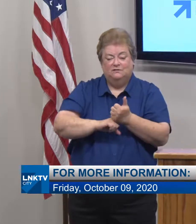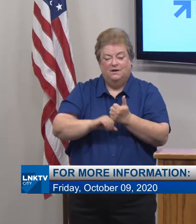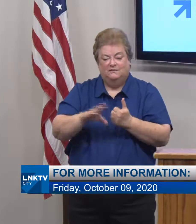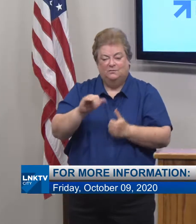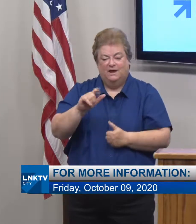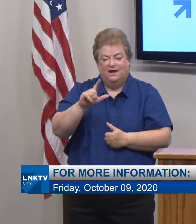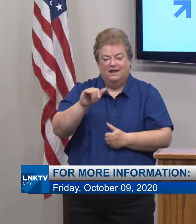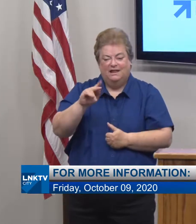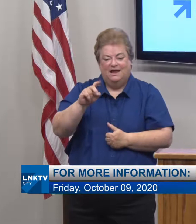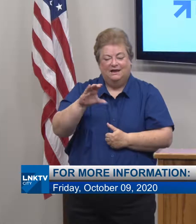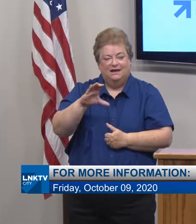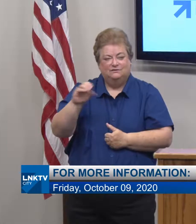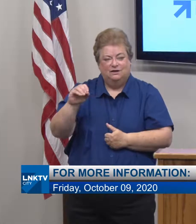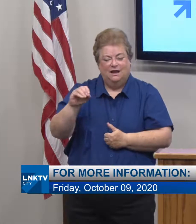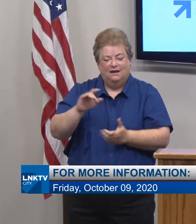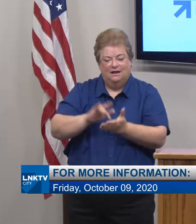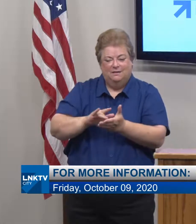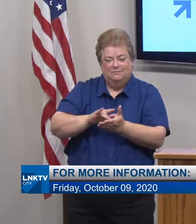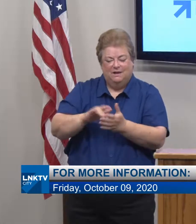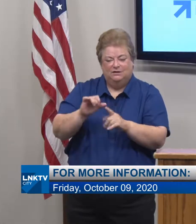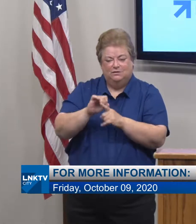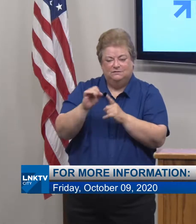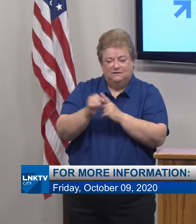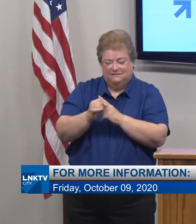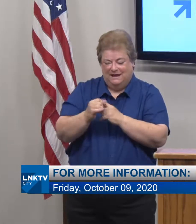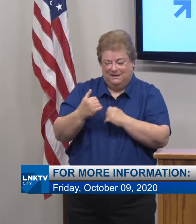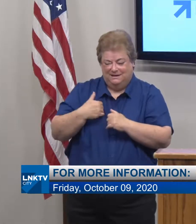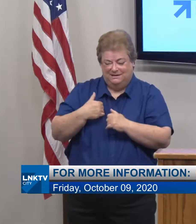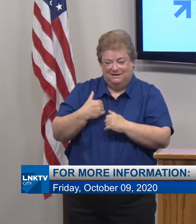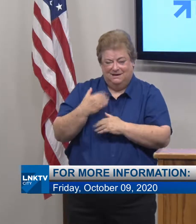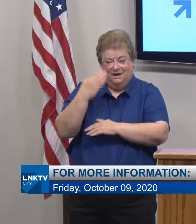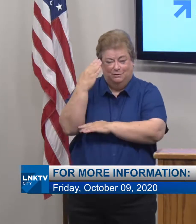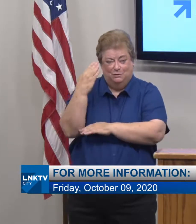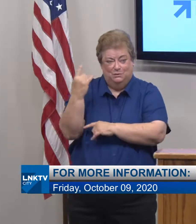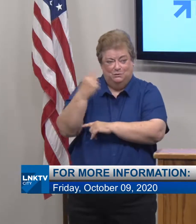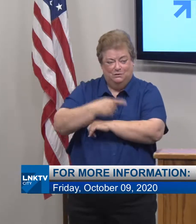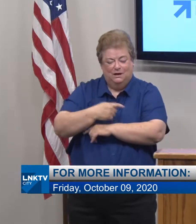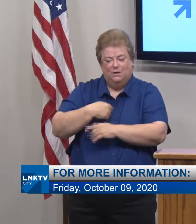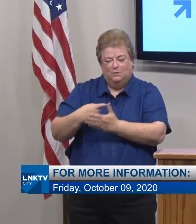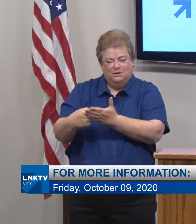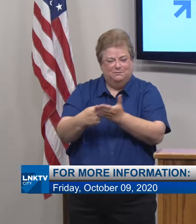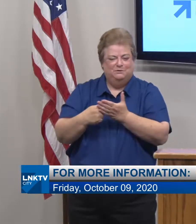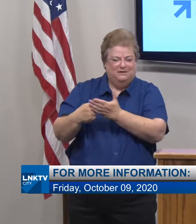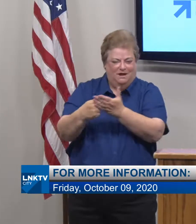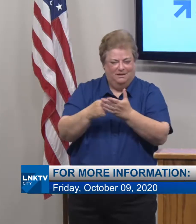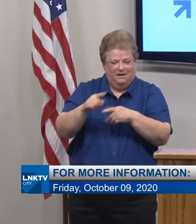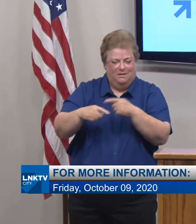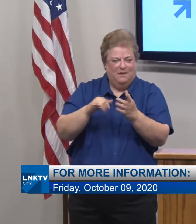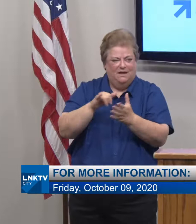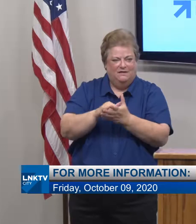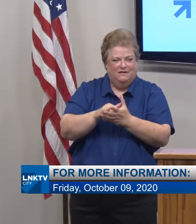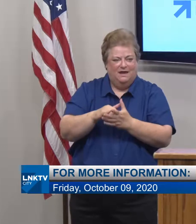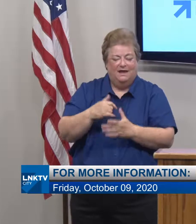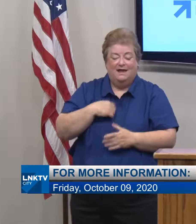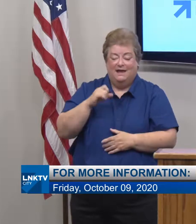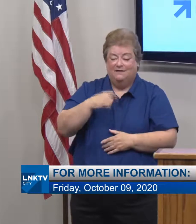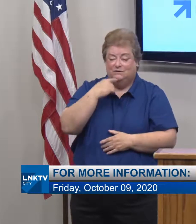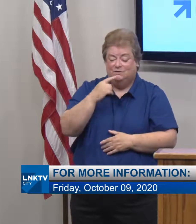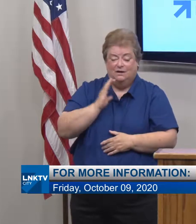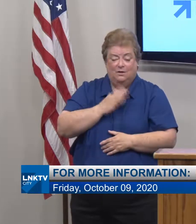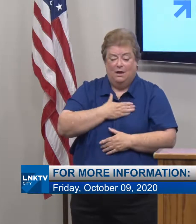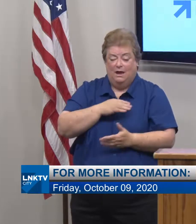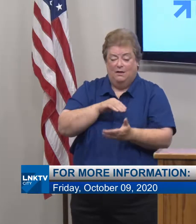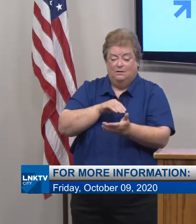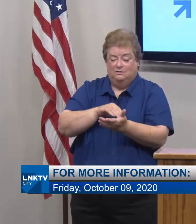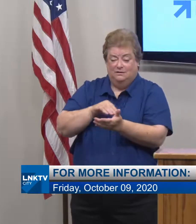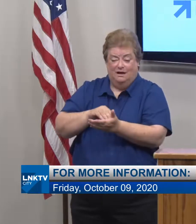County Medical Society at noon today, talking about these very factors. And I need to tell you, our healthcare providers